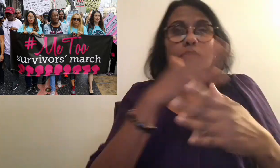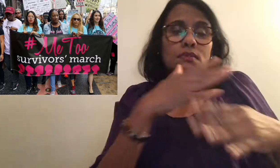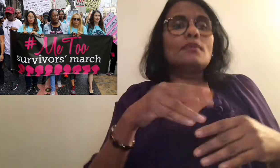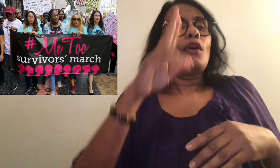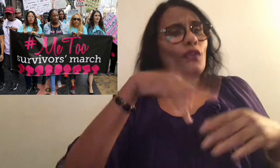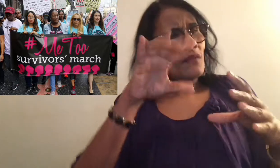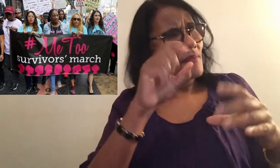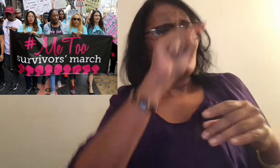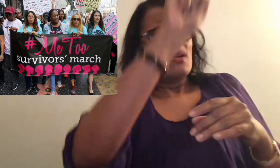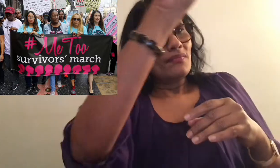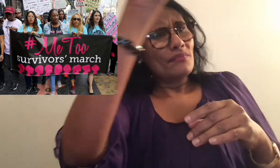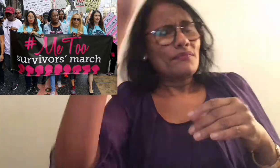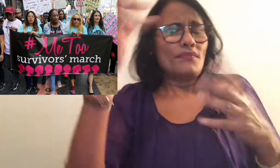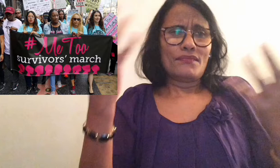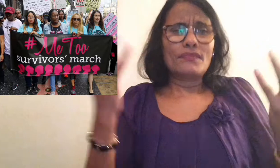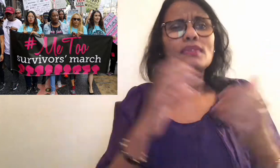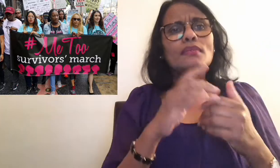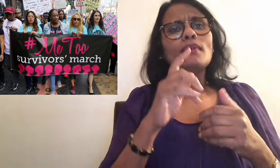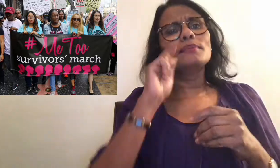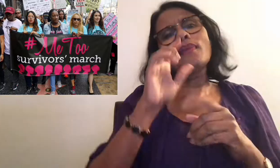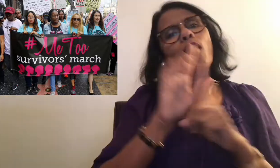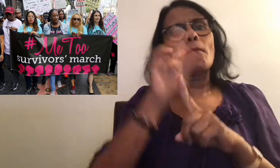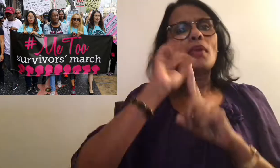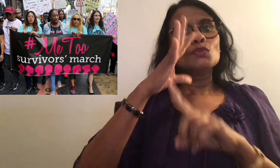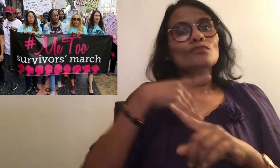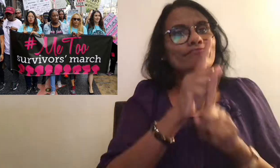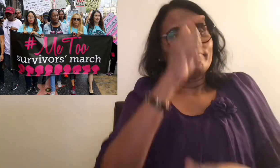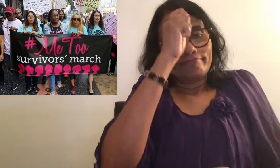Though the results from Dexter's masses on his leg came back as